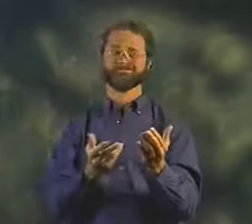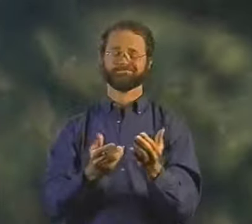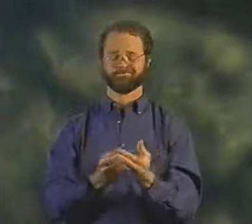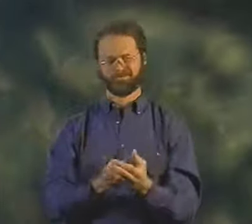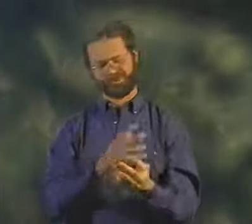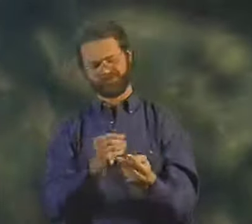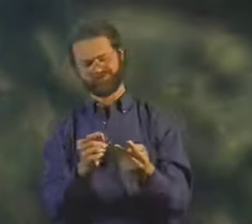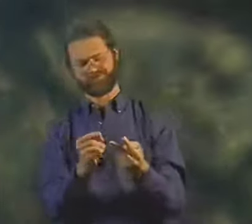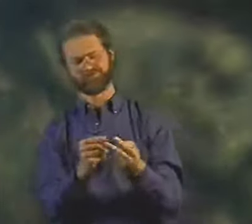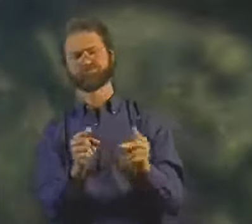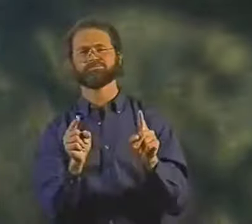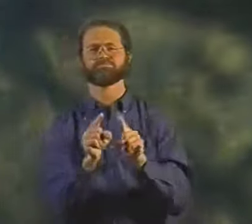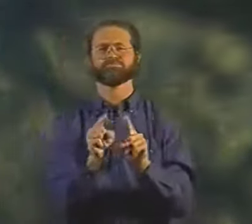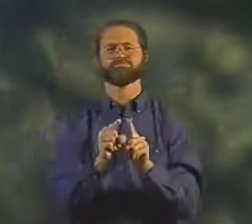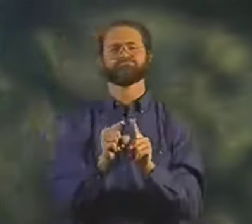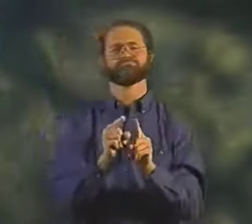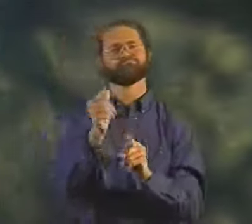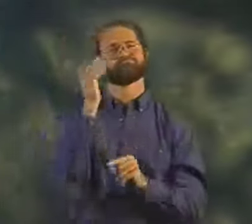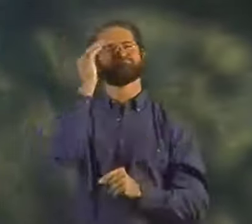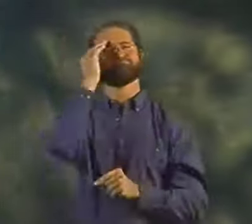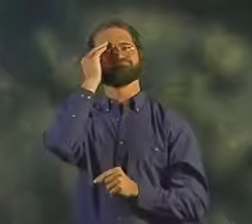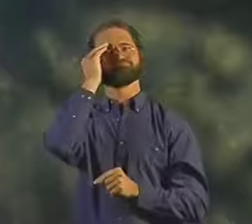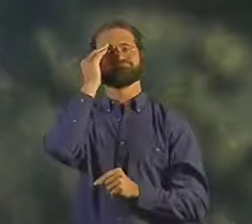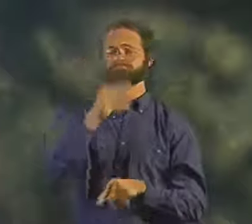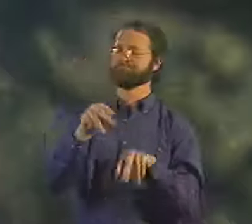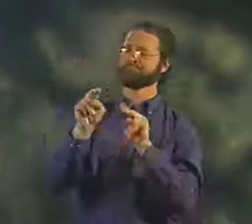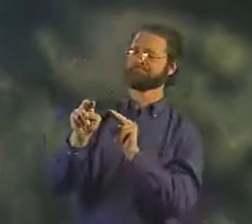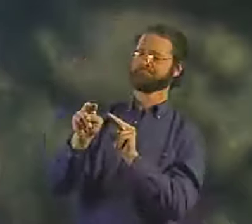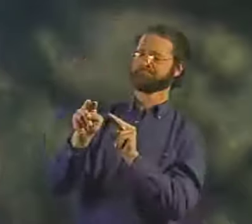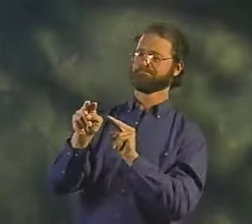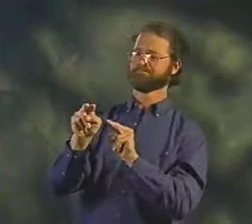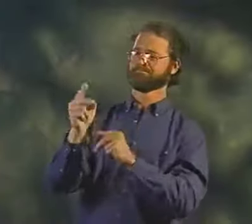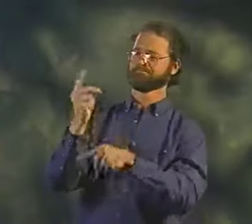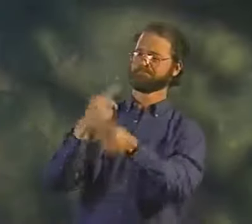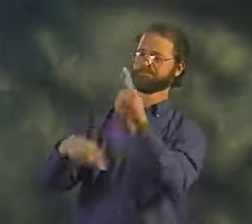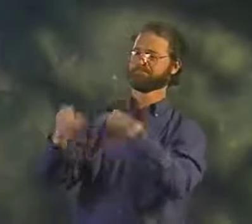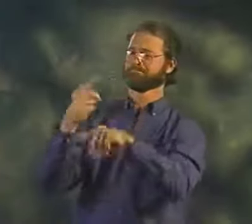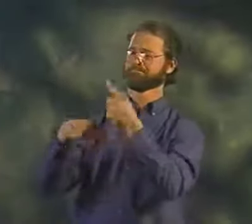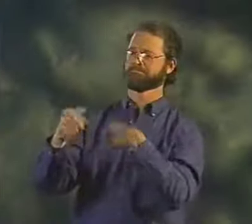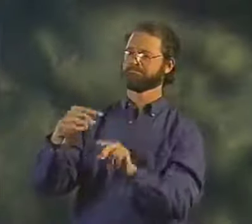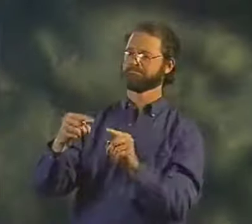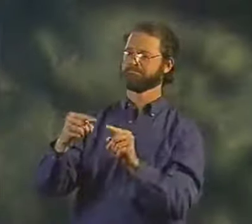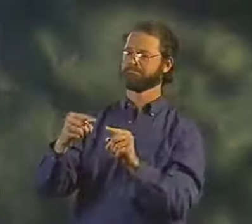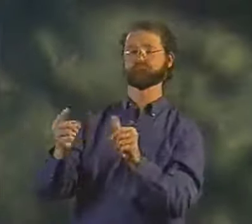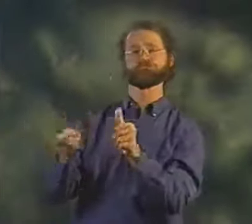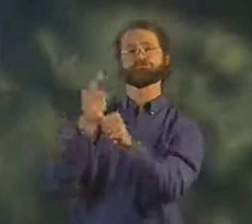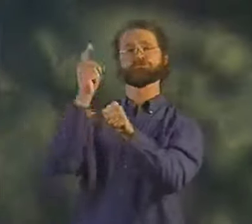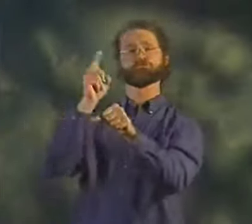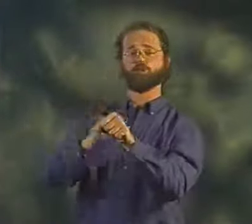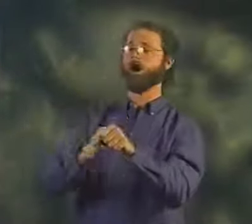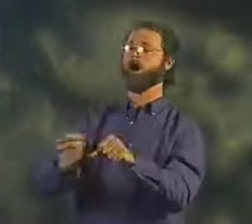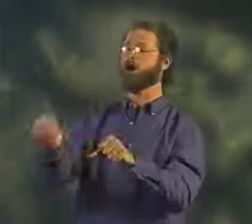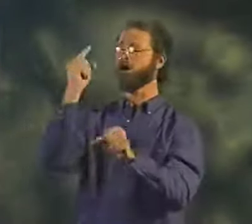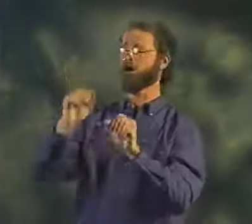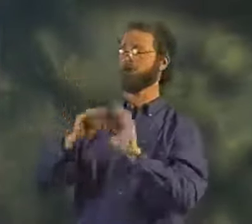Perhaps then others will be inspired to create their own poems. Second, the first time that you watch